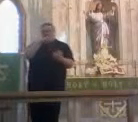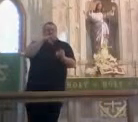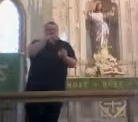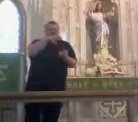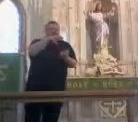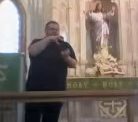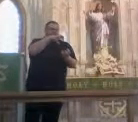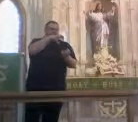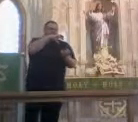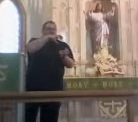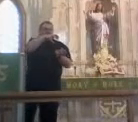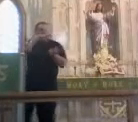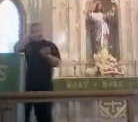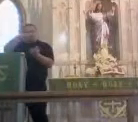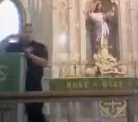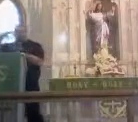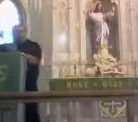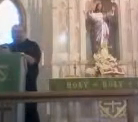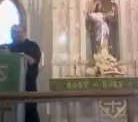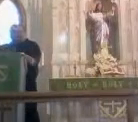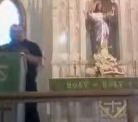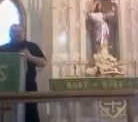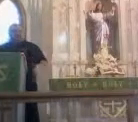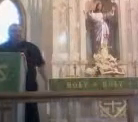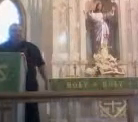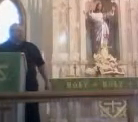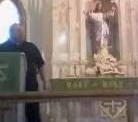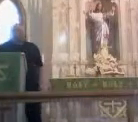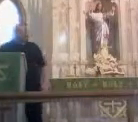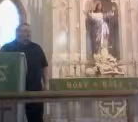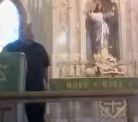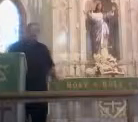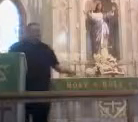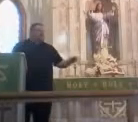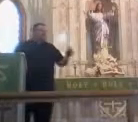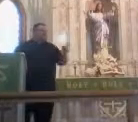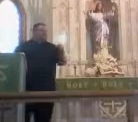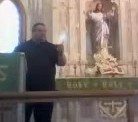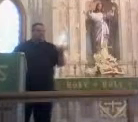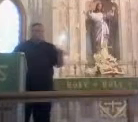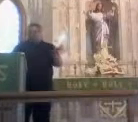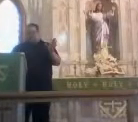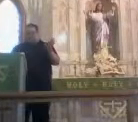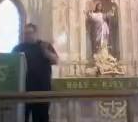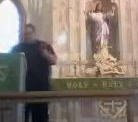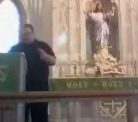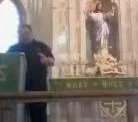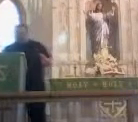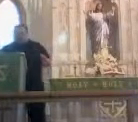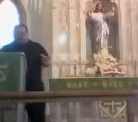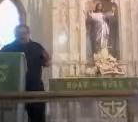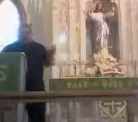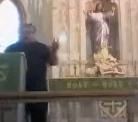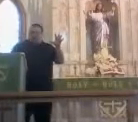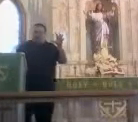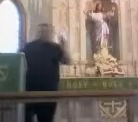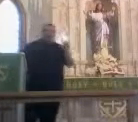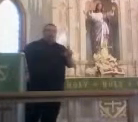Judah. Now, from that, fast forward a couple hundred years, back to 1 Kings chapter 18, to Elijah's time, the